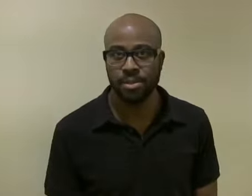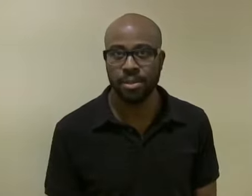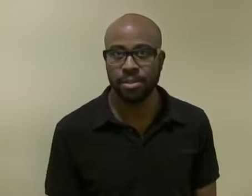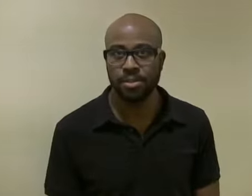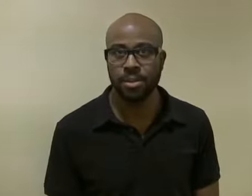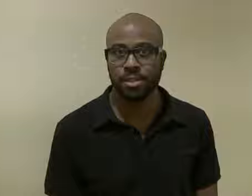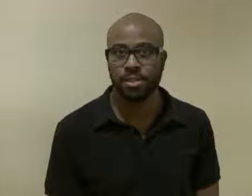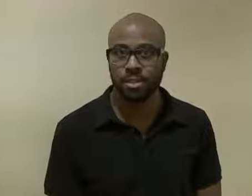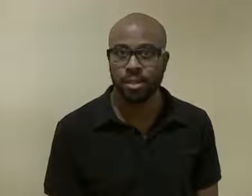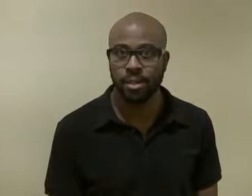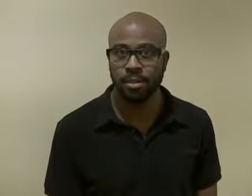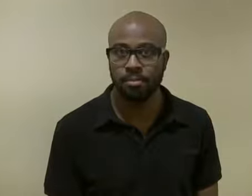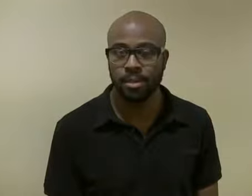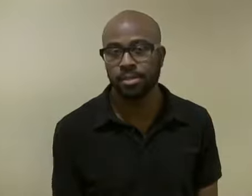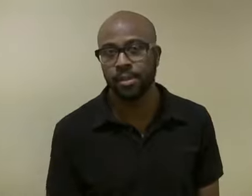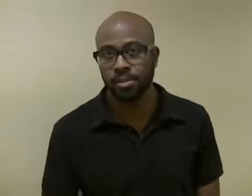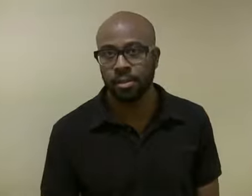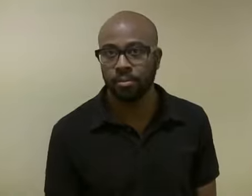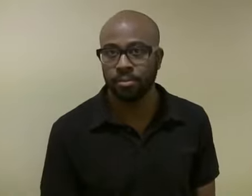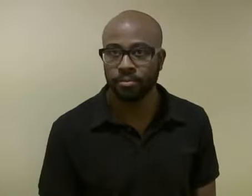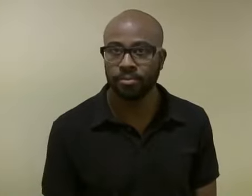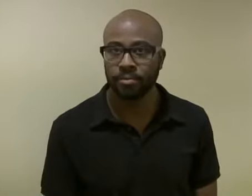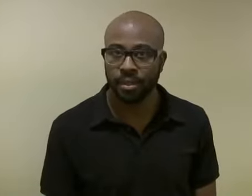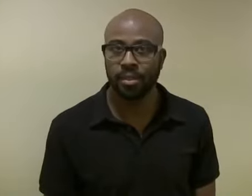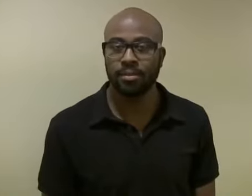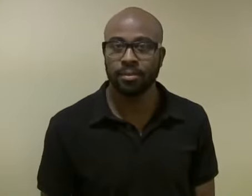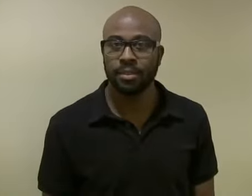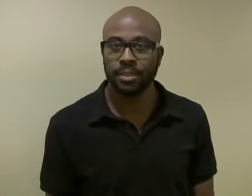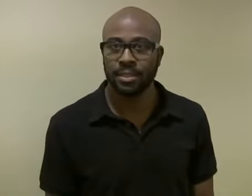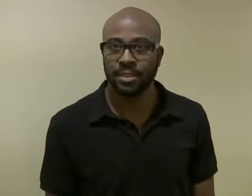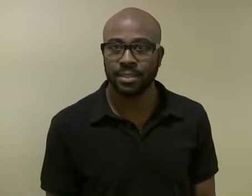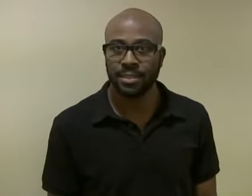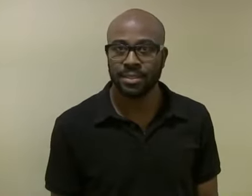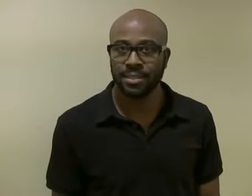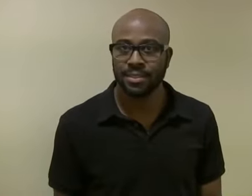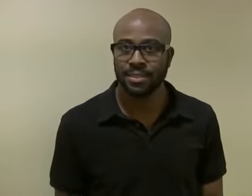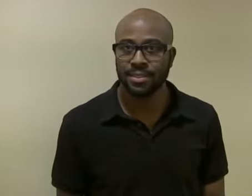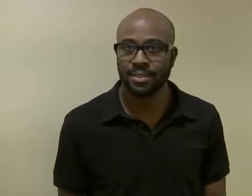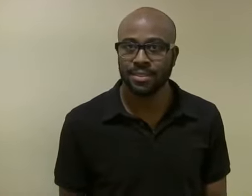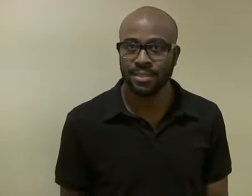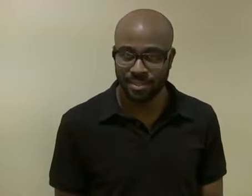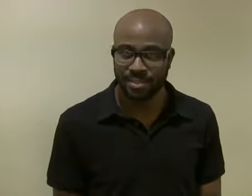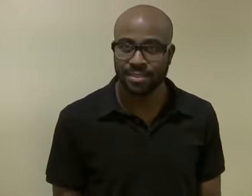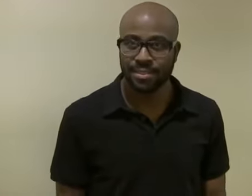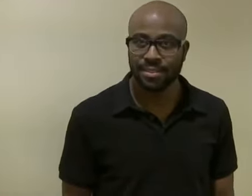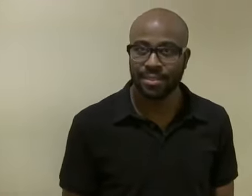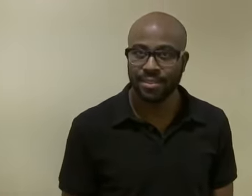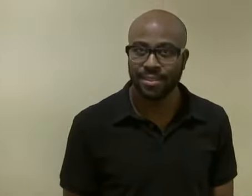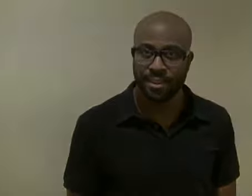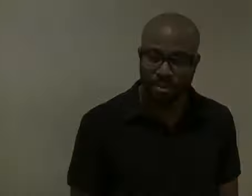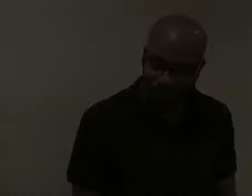interesting instructions because of it. So. Wow, that is great. Well, I appreciate your time. Thank you. Thank you.